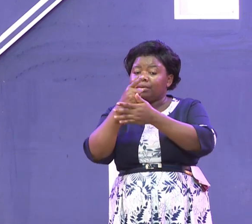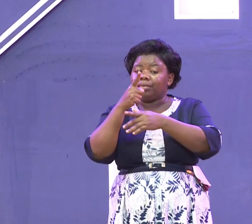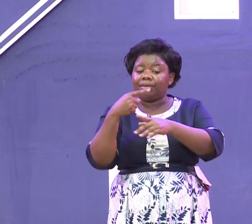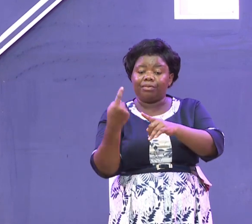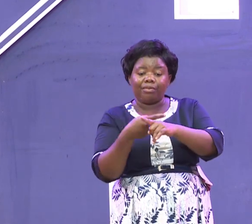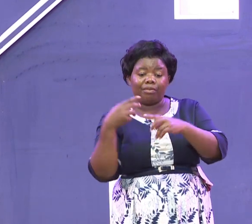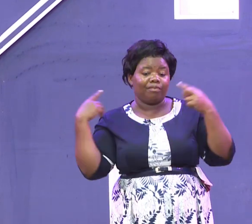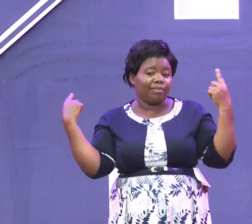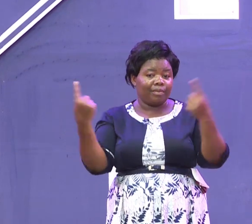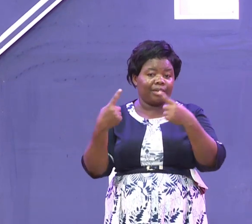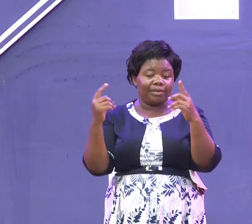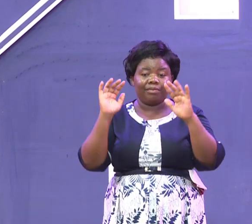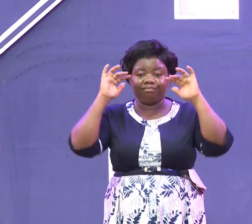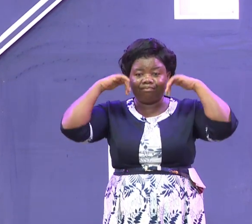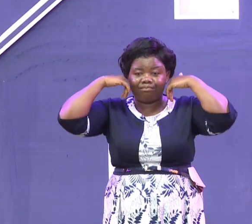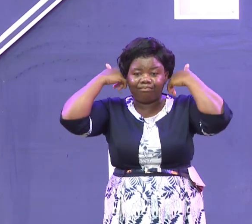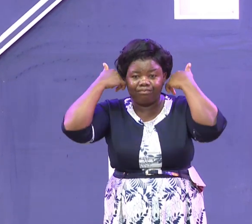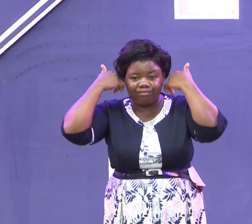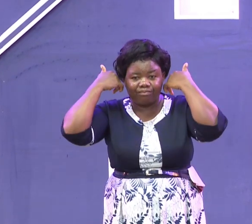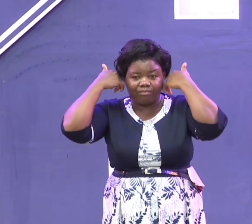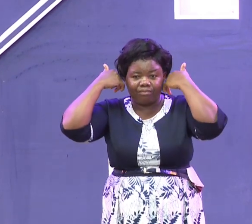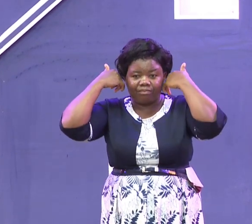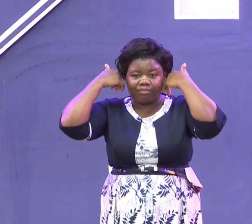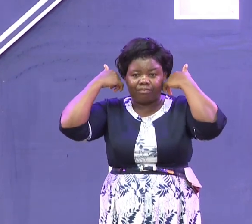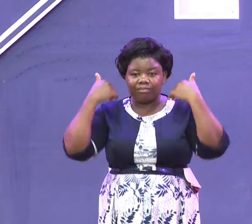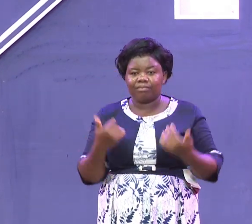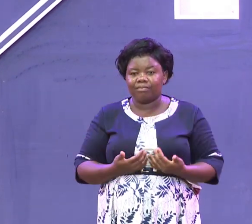How God got him from the sheep.